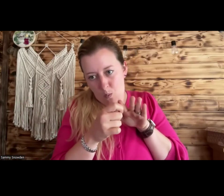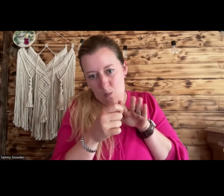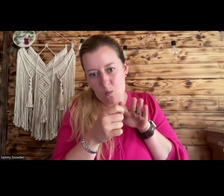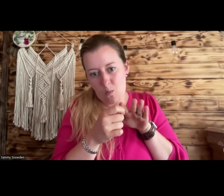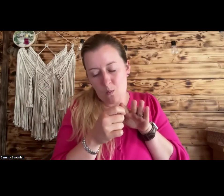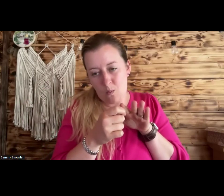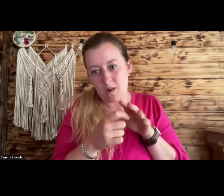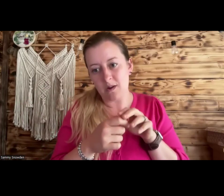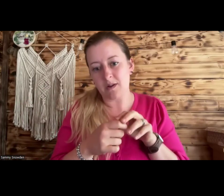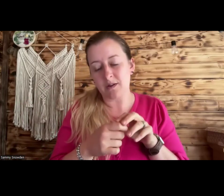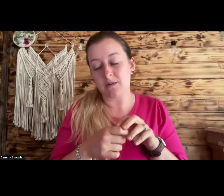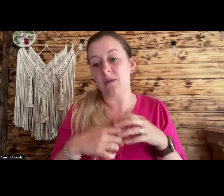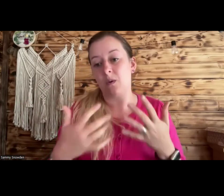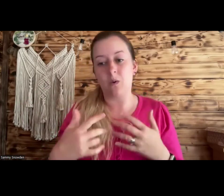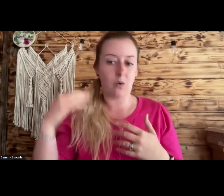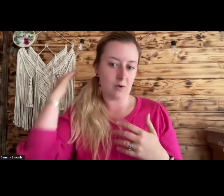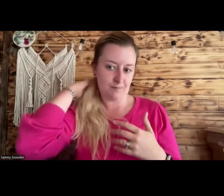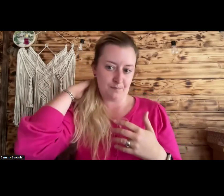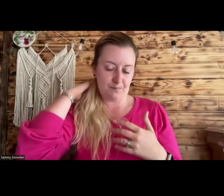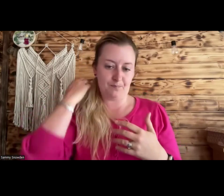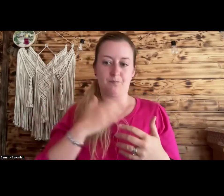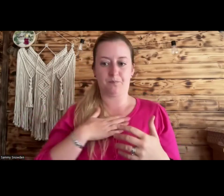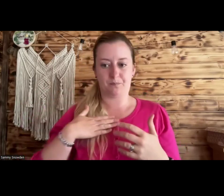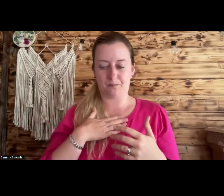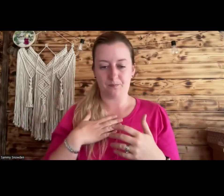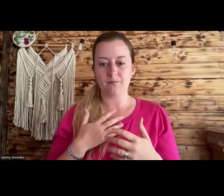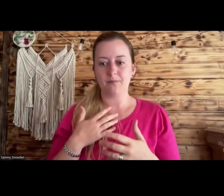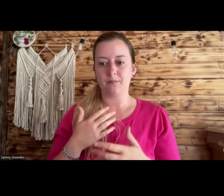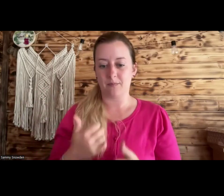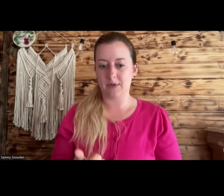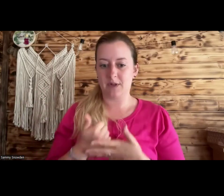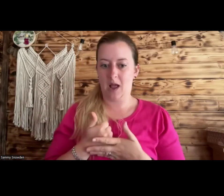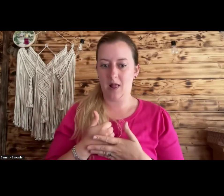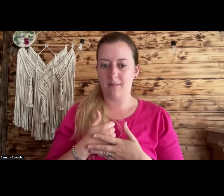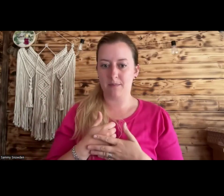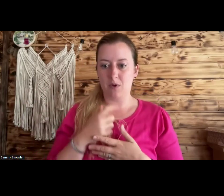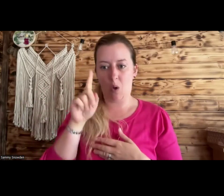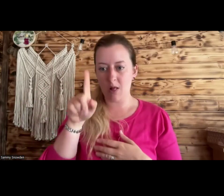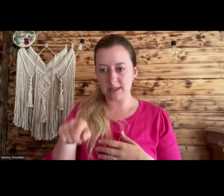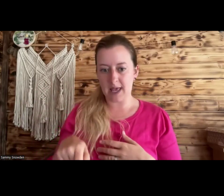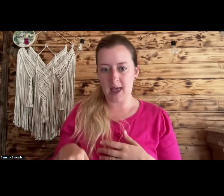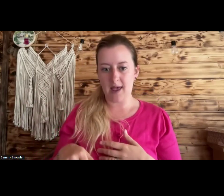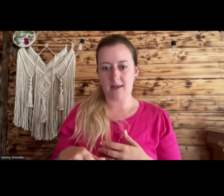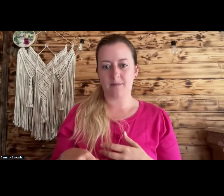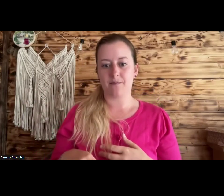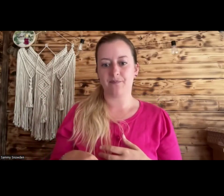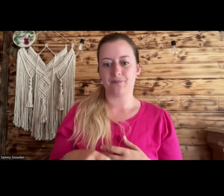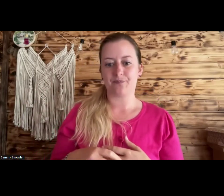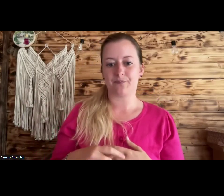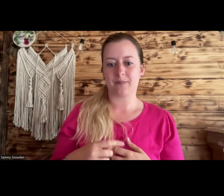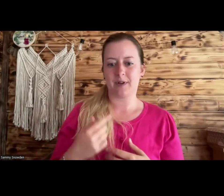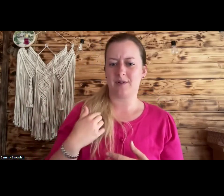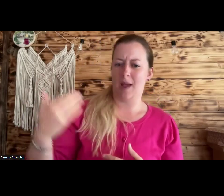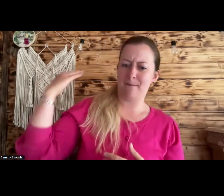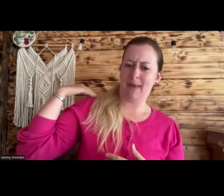us throughout the day. This evening, in the background, I'm actually diffusing 3 oils, and those